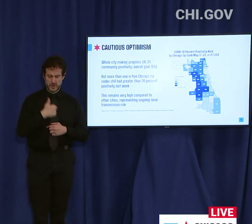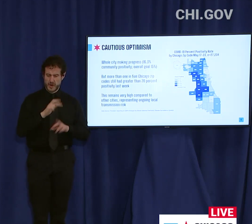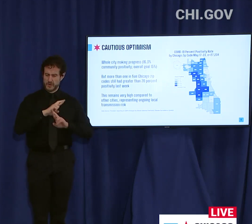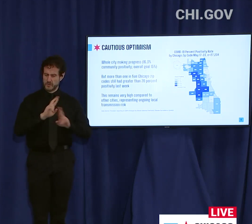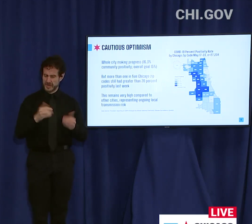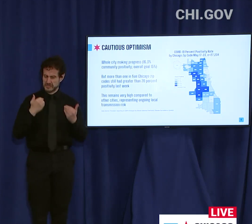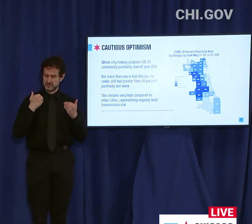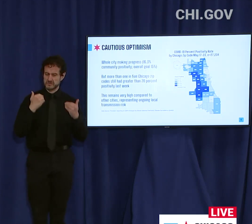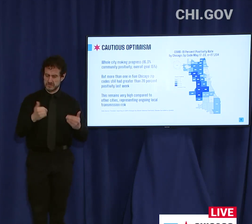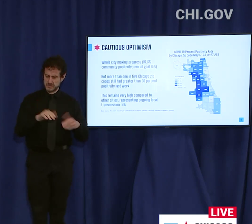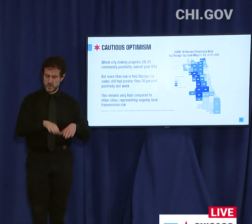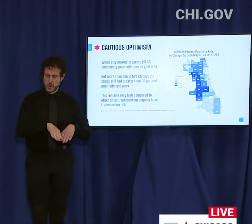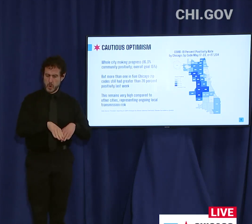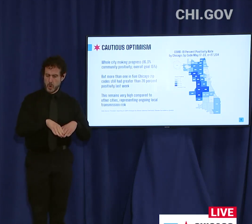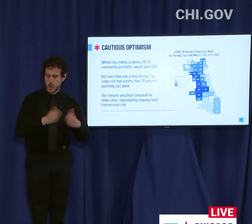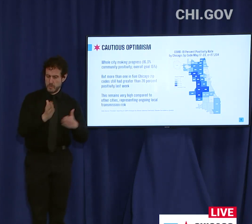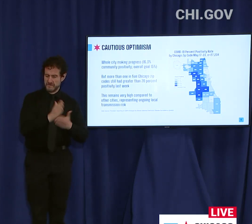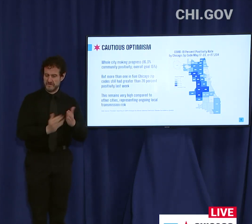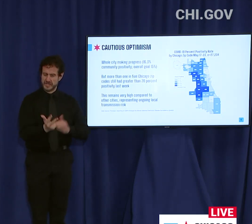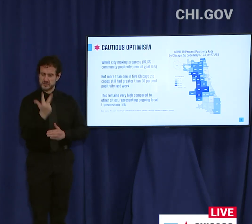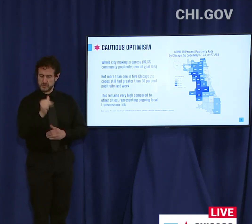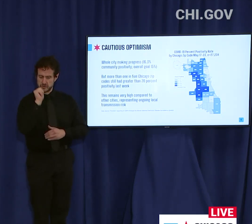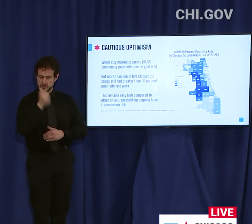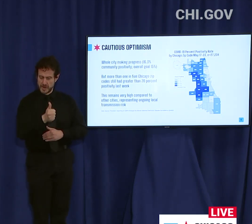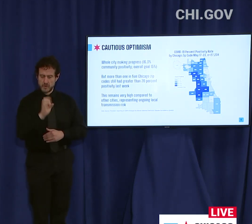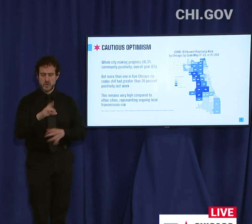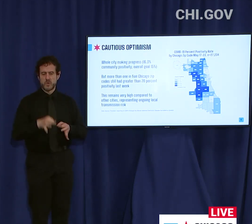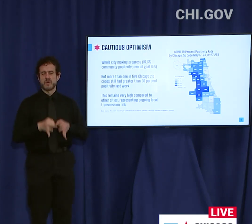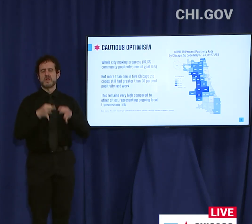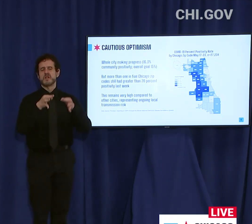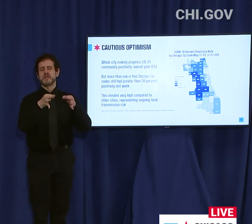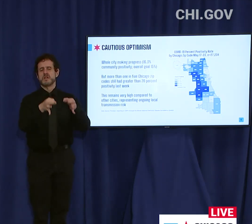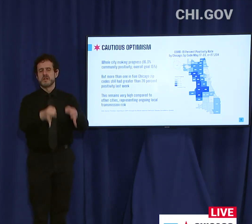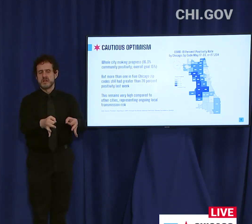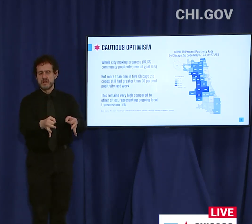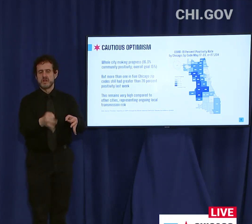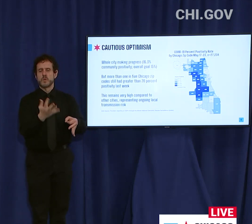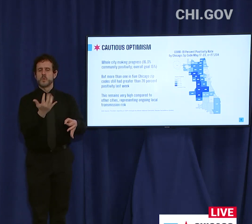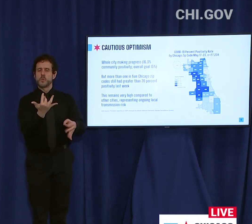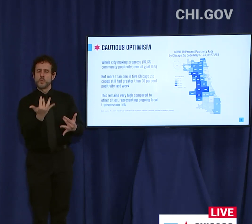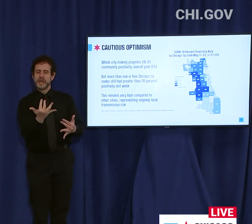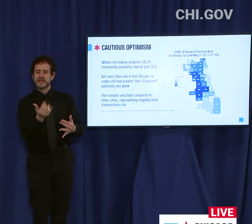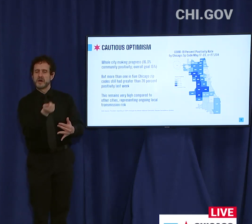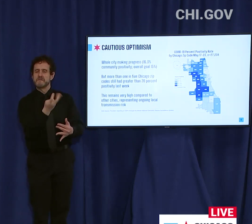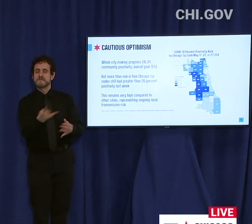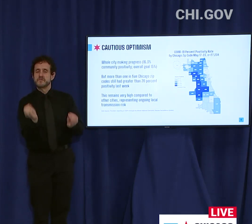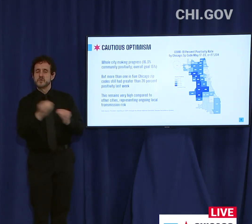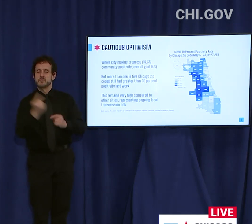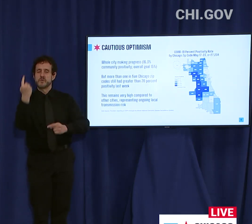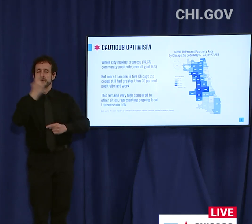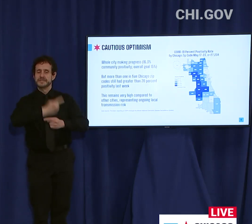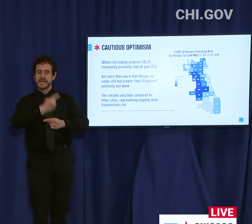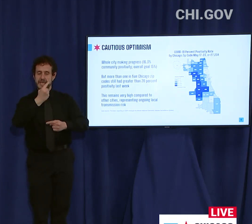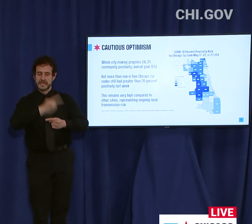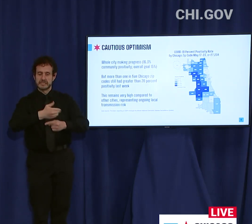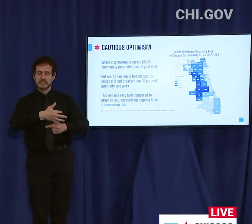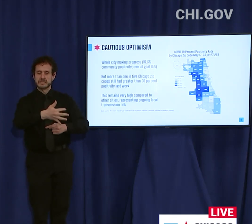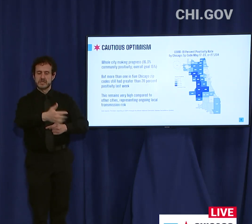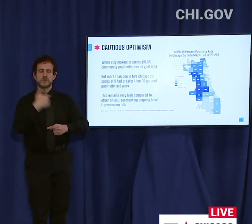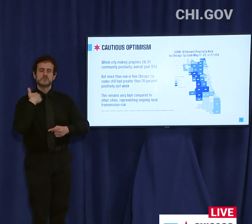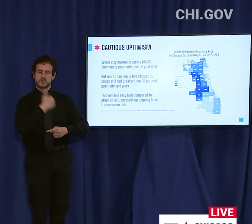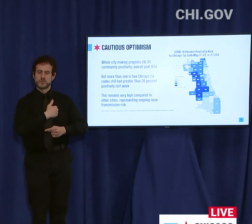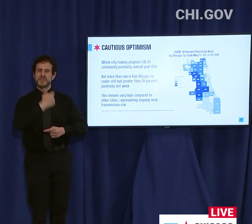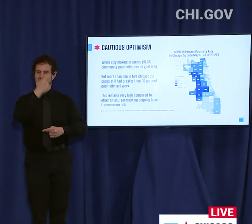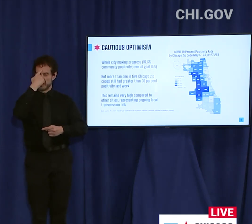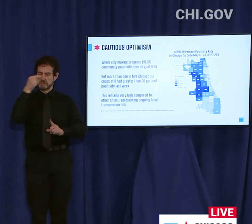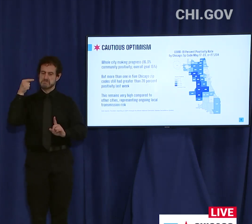go tomorrow versus are we going to wait a few more days to get to the point where we can hit